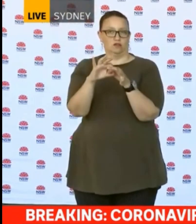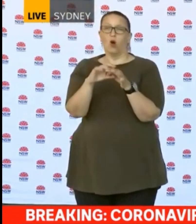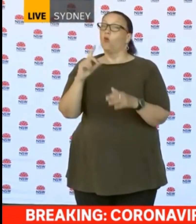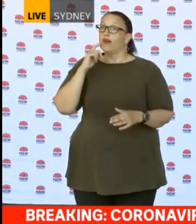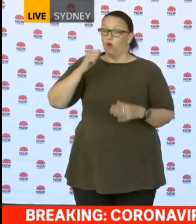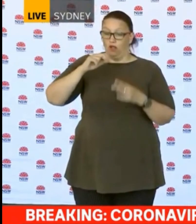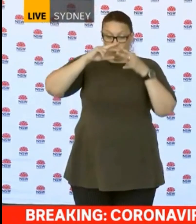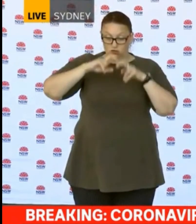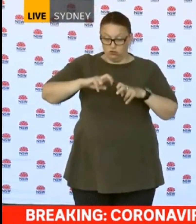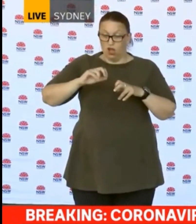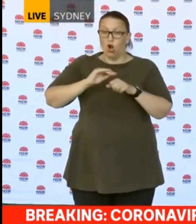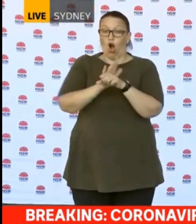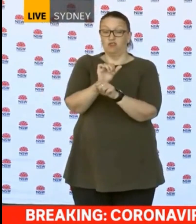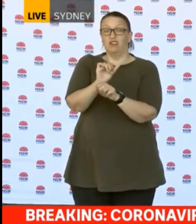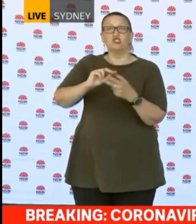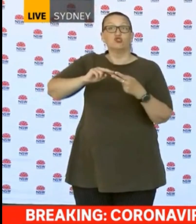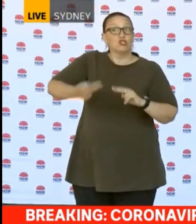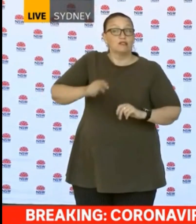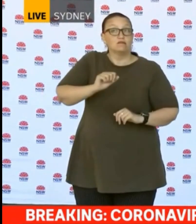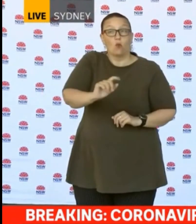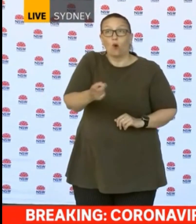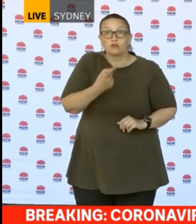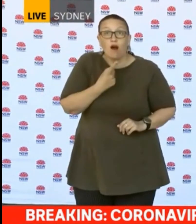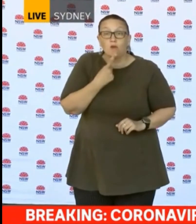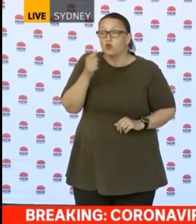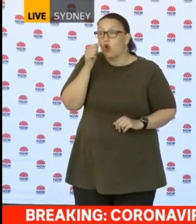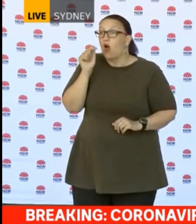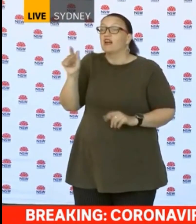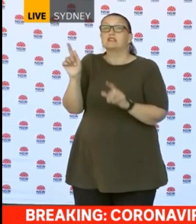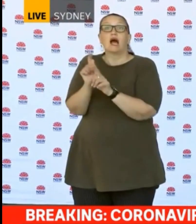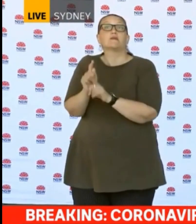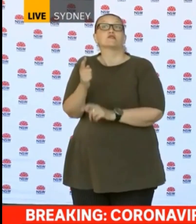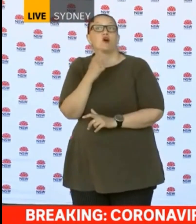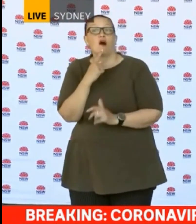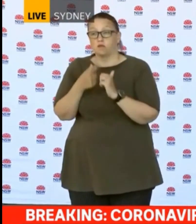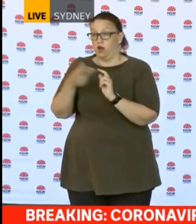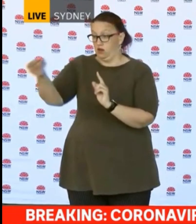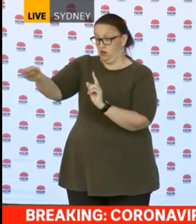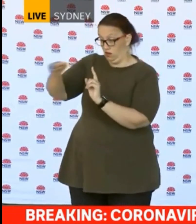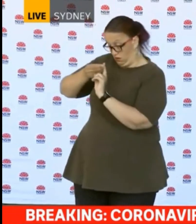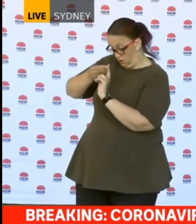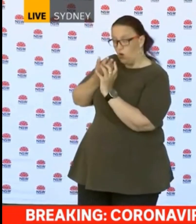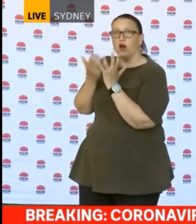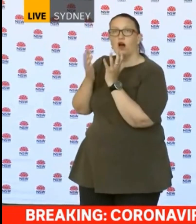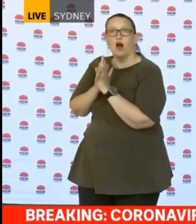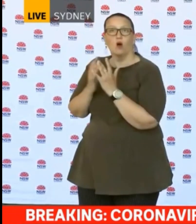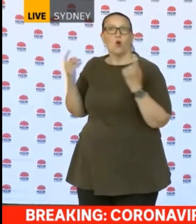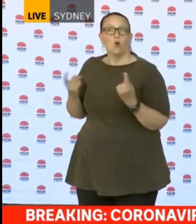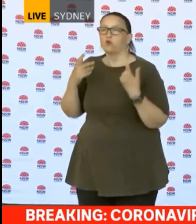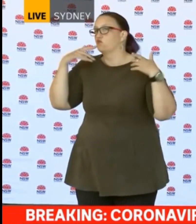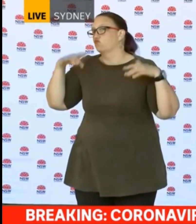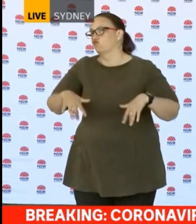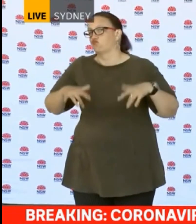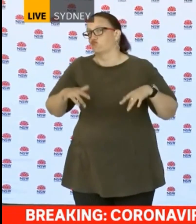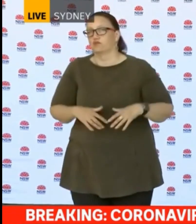genomically linked to which cluster, but at this stage we don't have a definitive person-to-person explanation of how that transmission